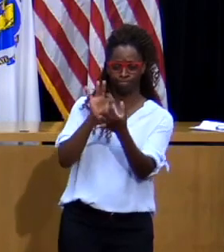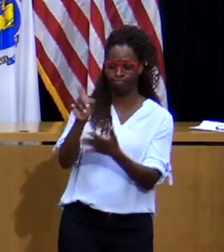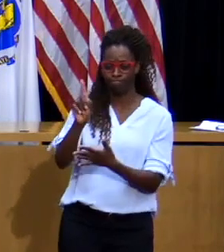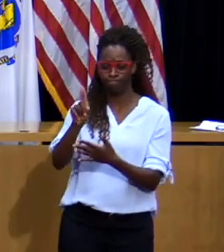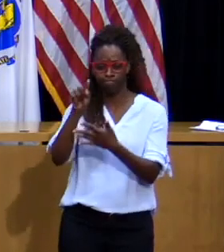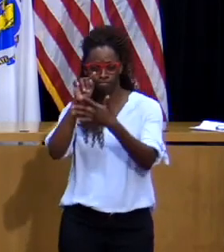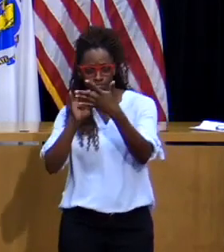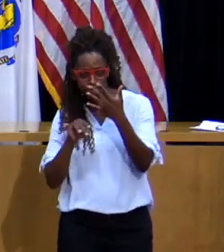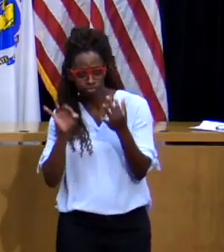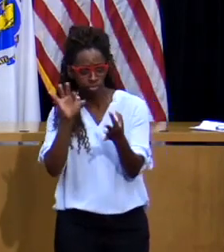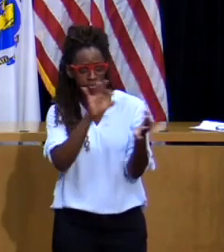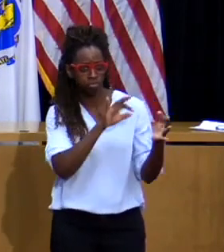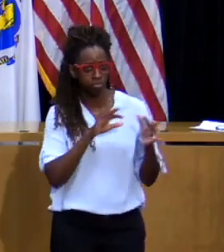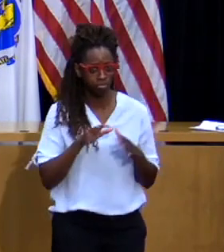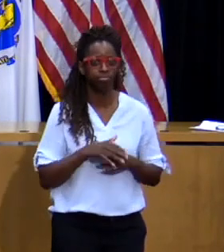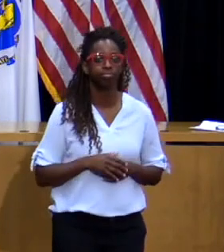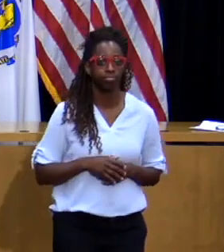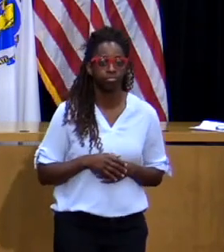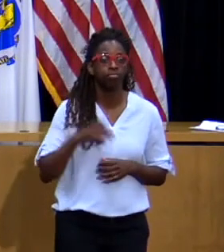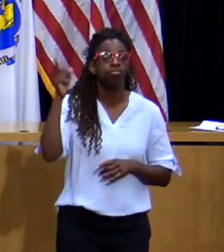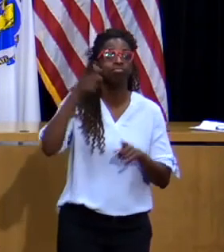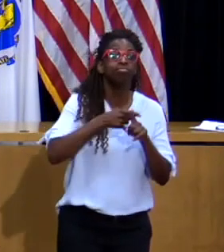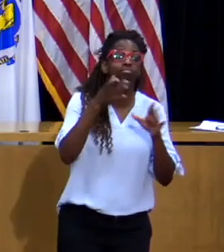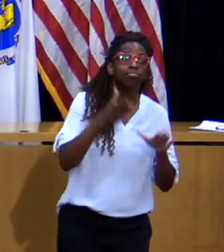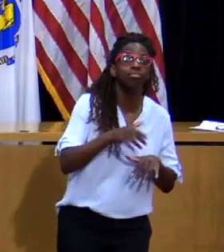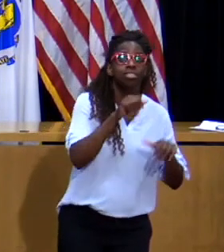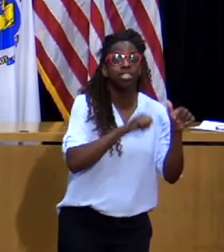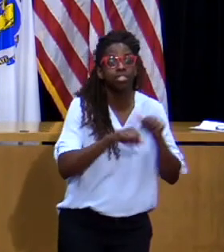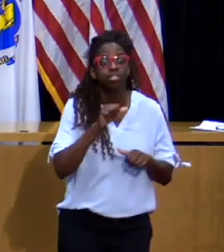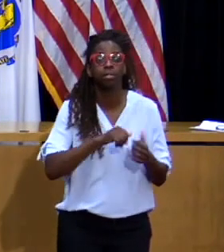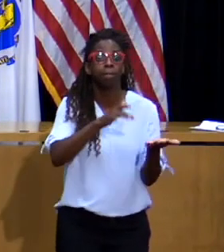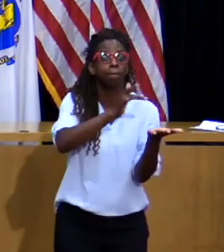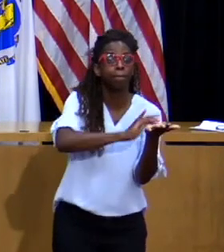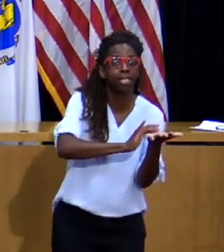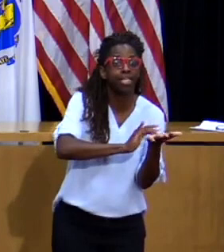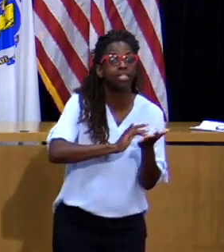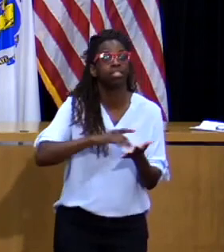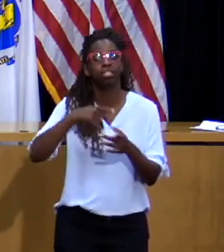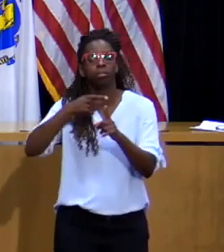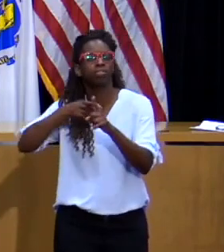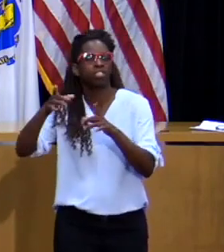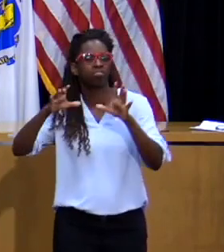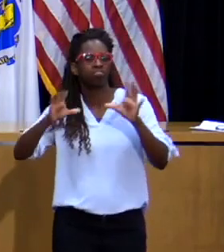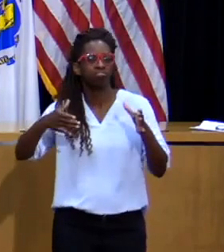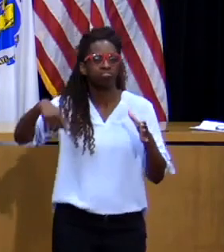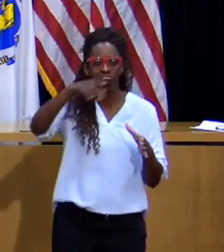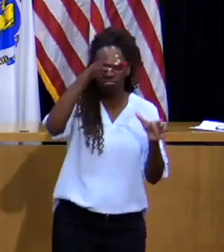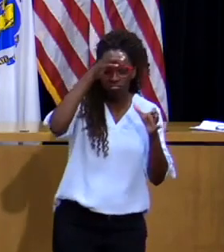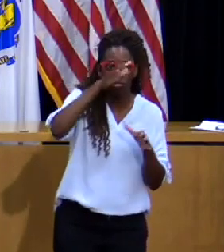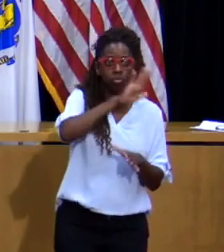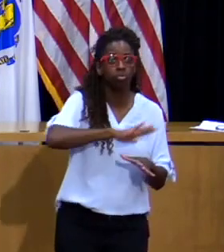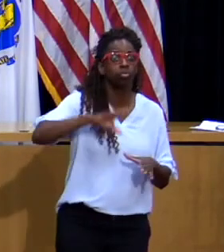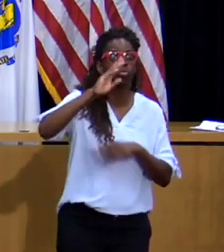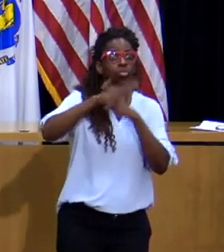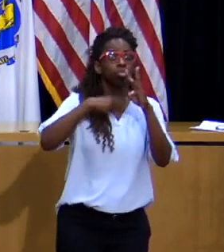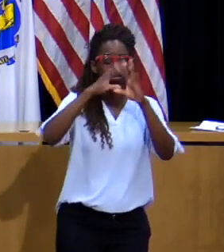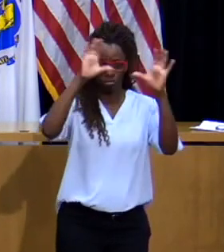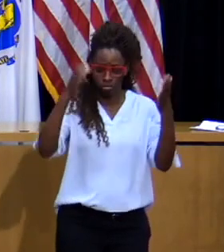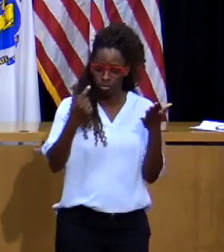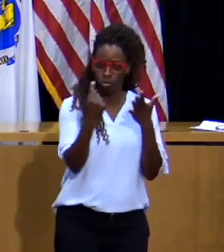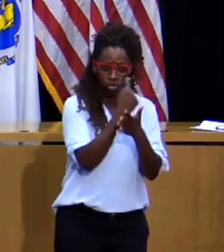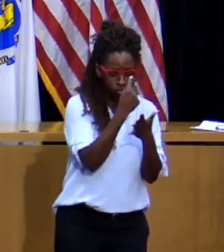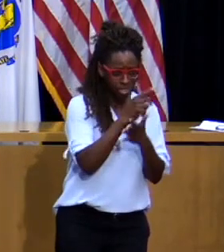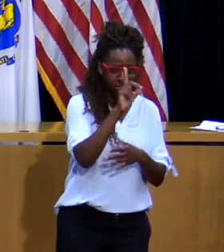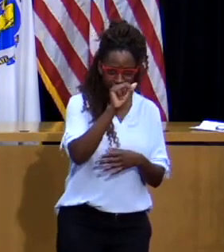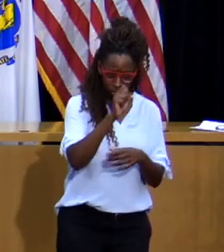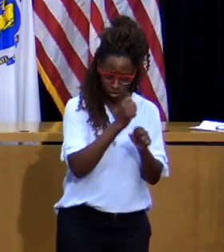infectious disease experts, immunologists are poring over this data to make sure that they can add their stamp of approval and